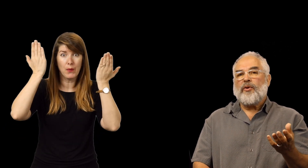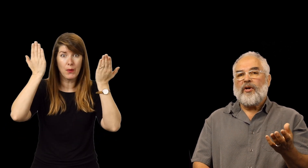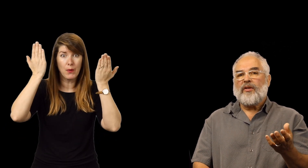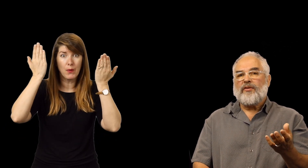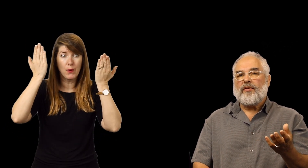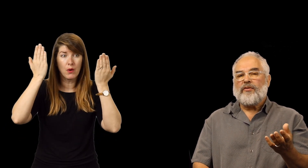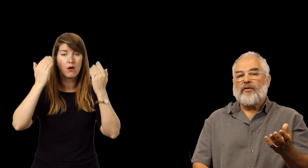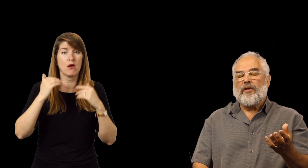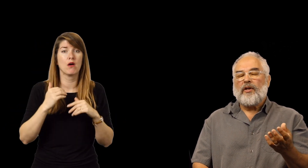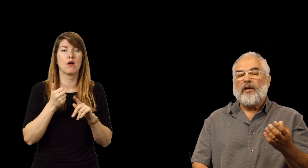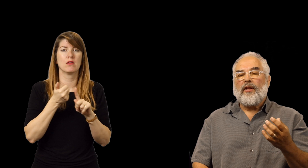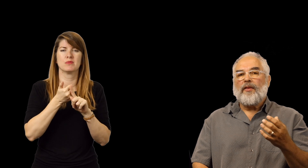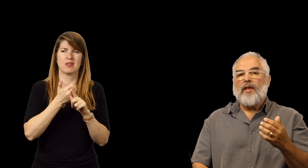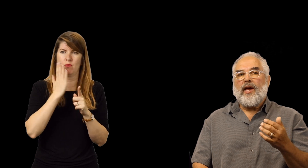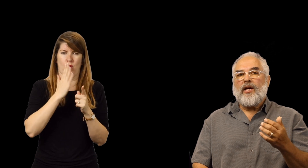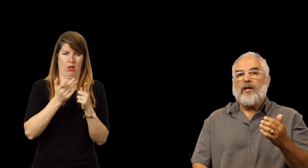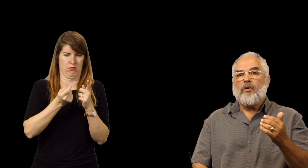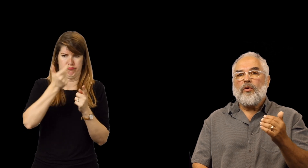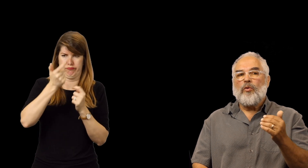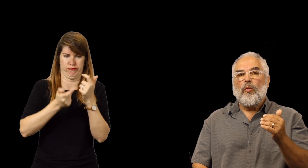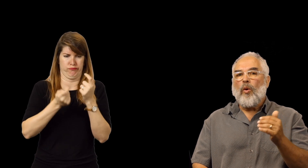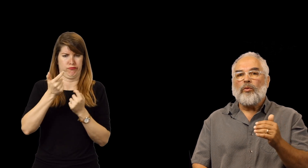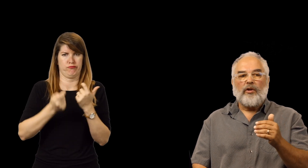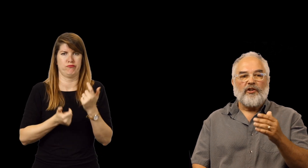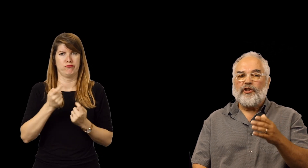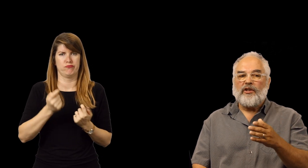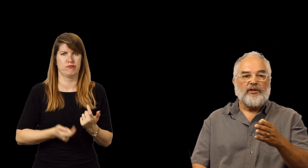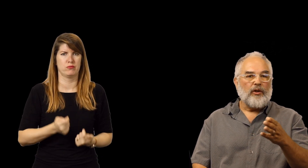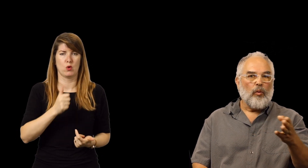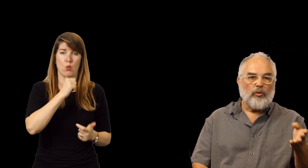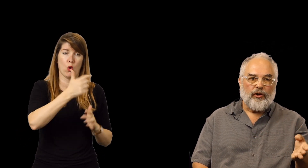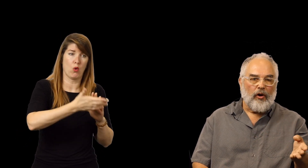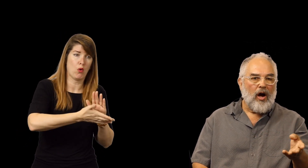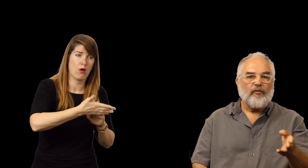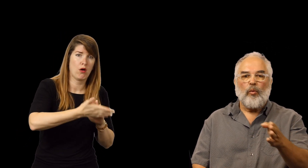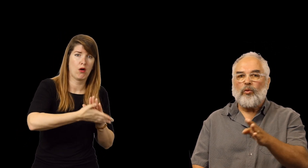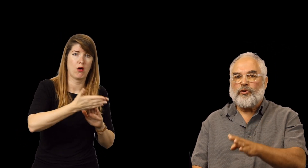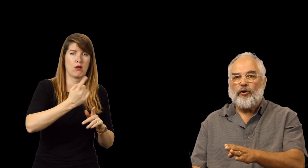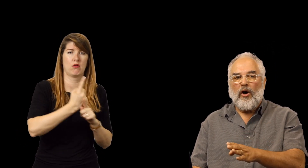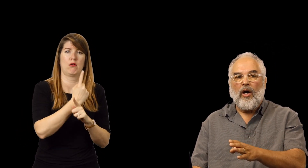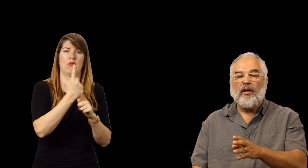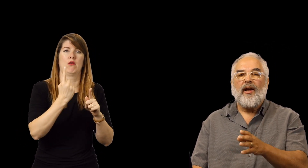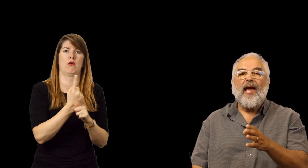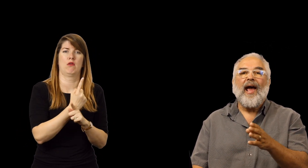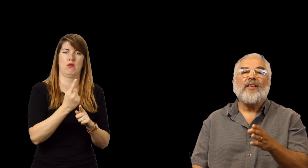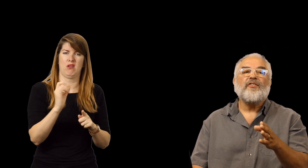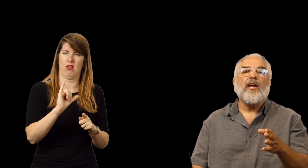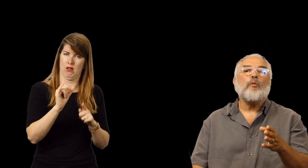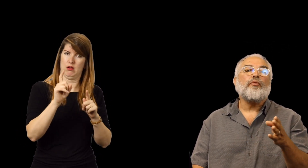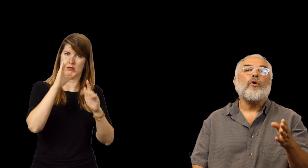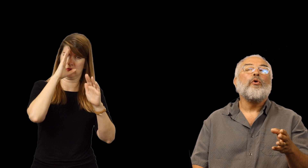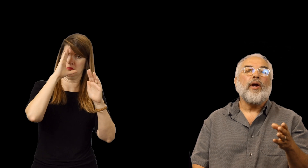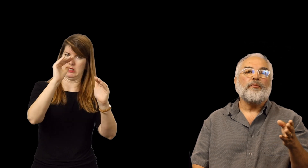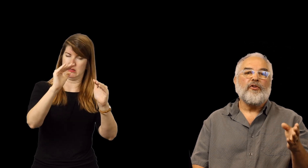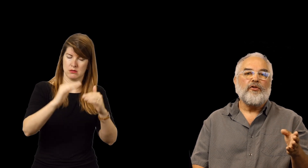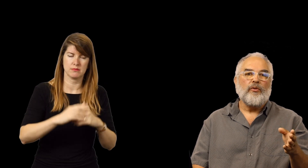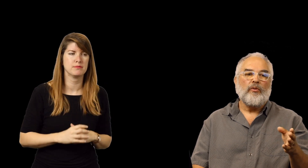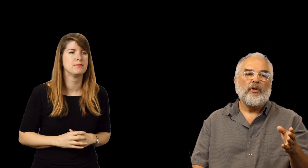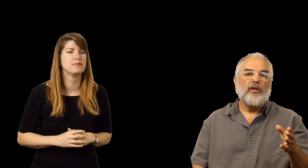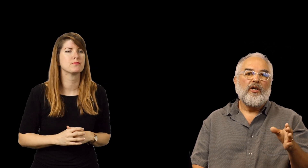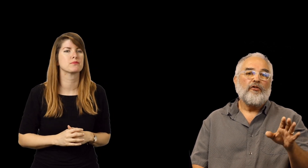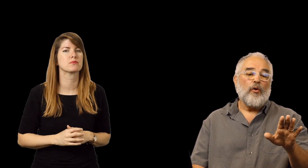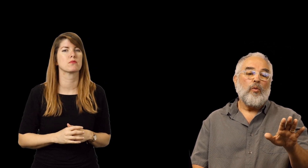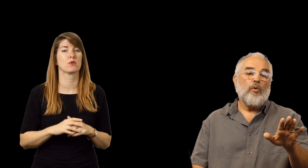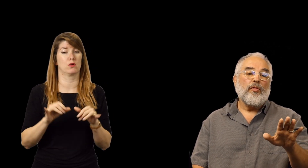these experiences, the genes either won't turn off or won't turn on as they are programmed to